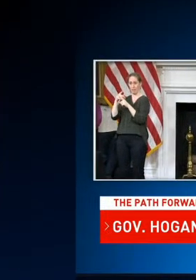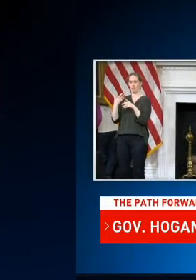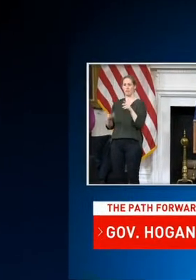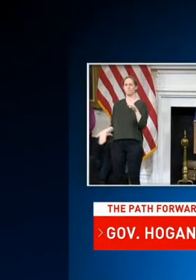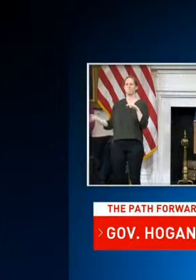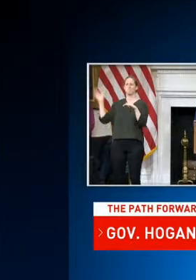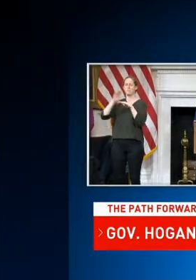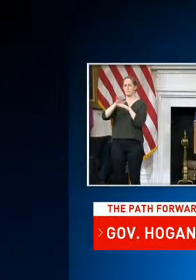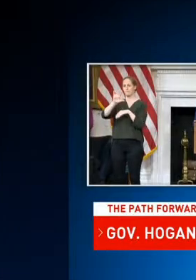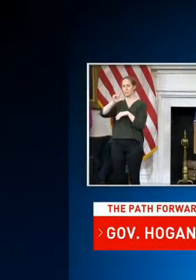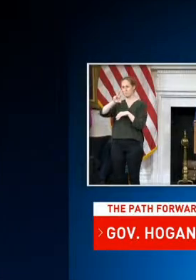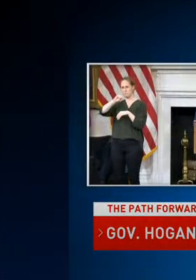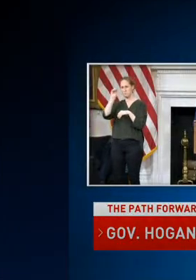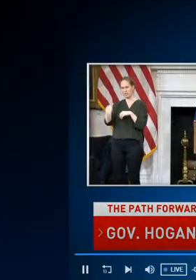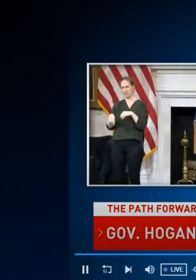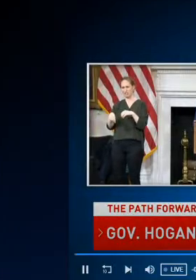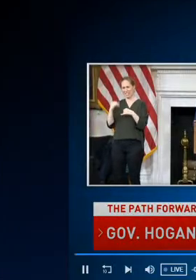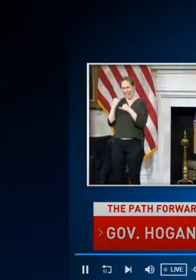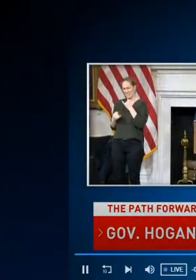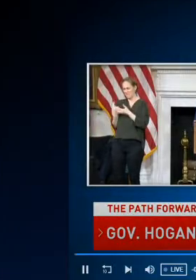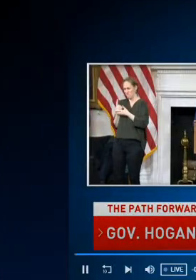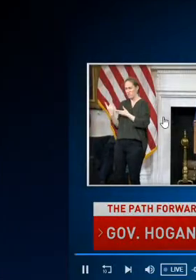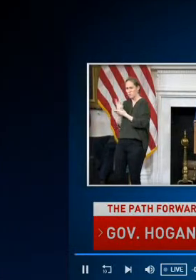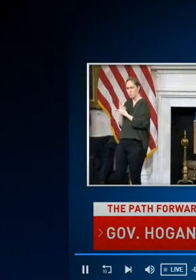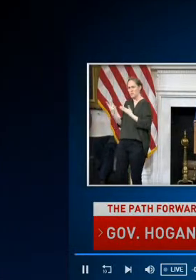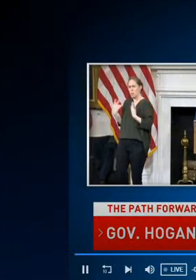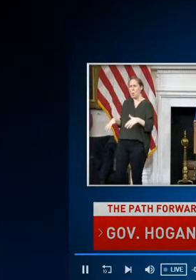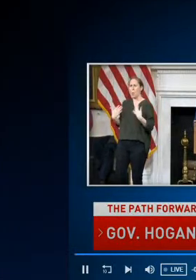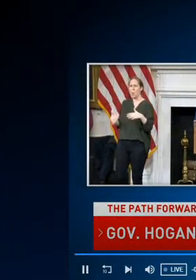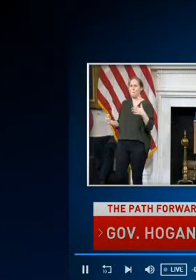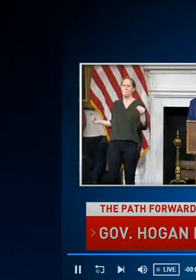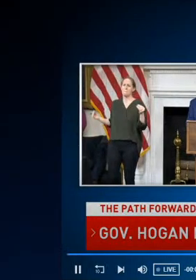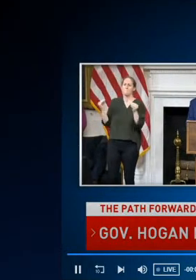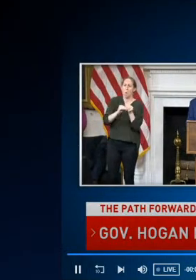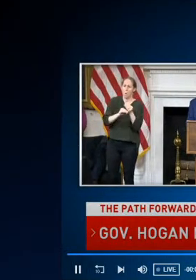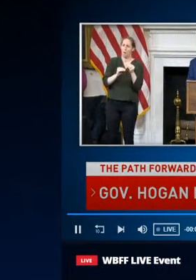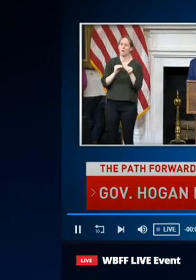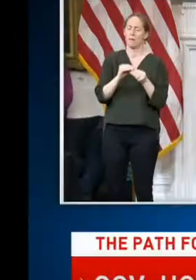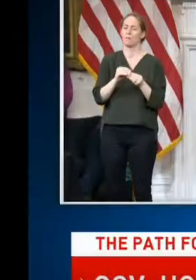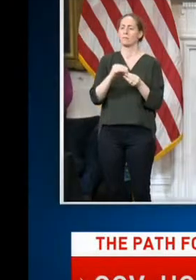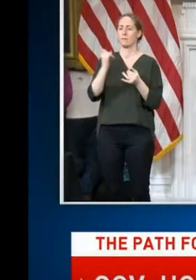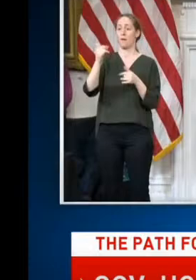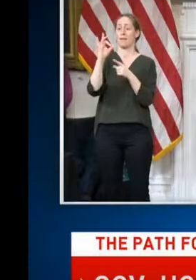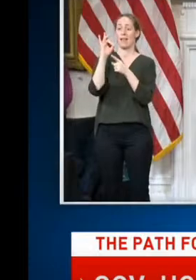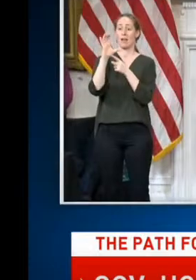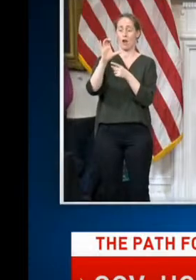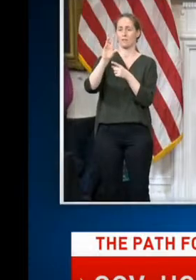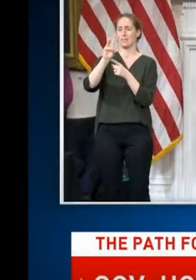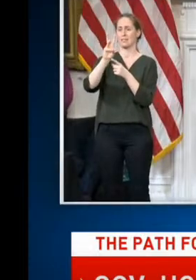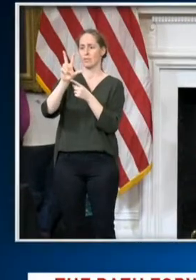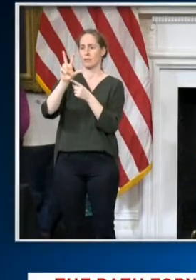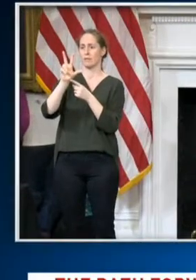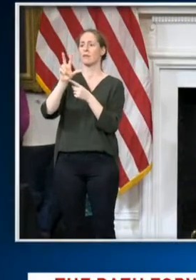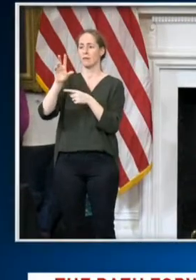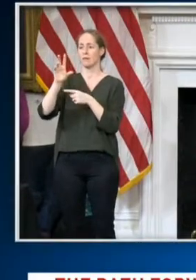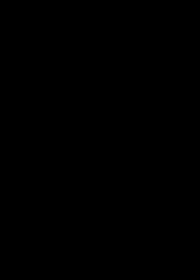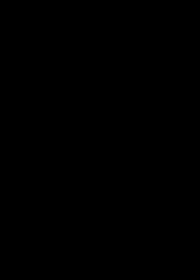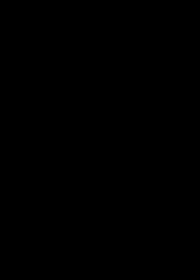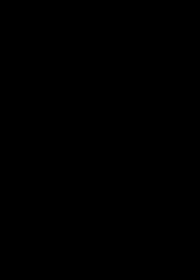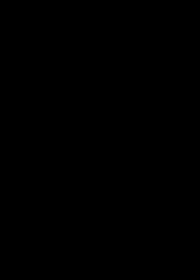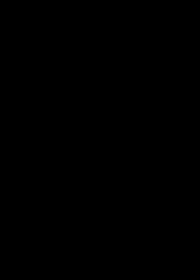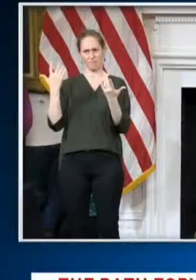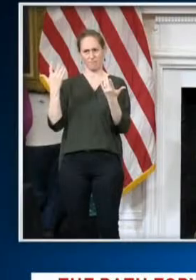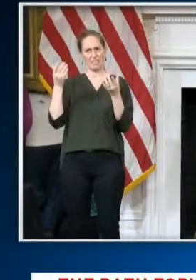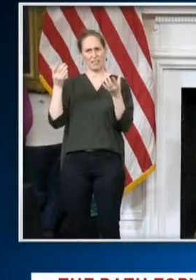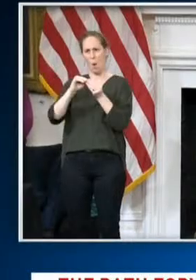weeks. Today, 863 COVID patients are currently hospitalized in Maryland, which